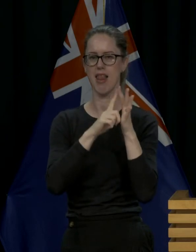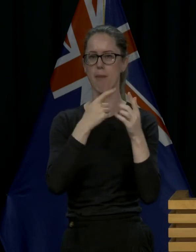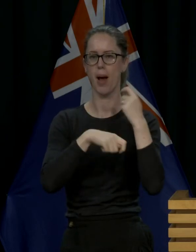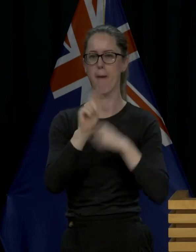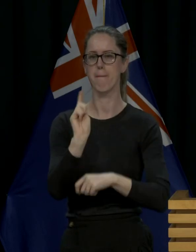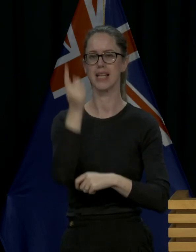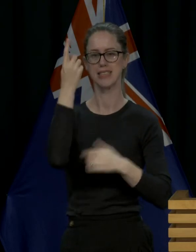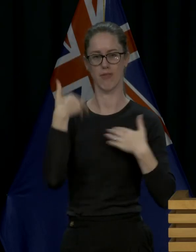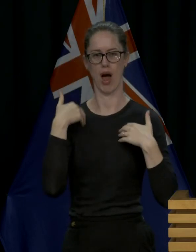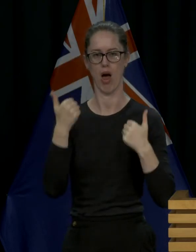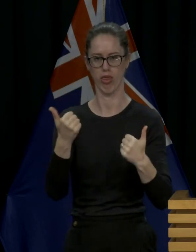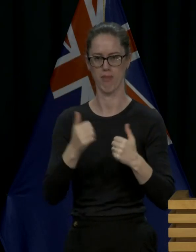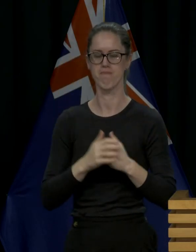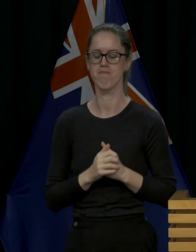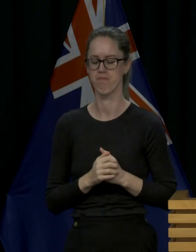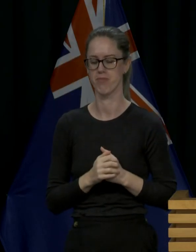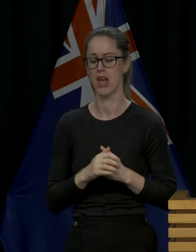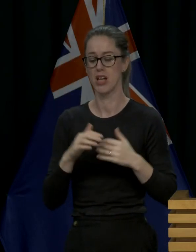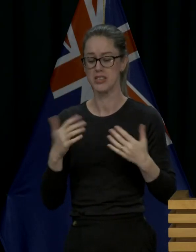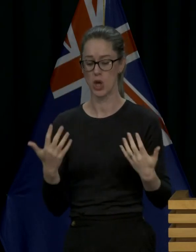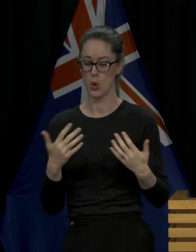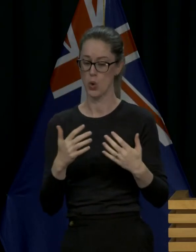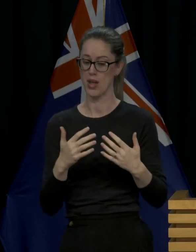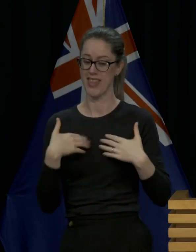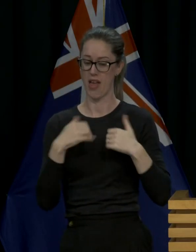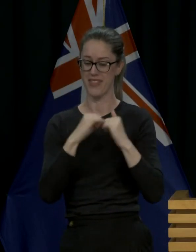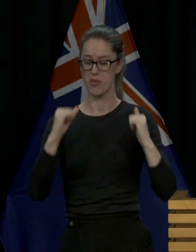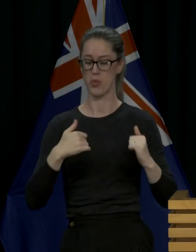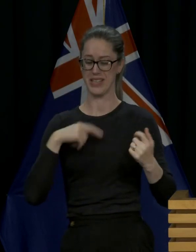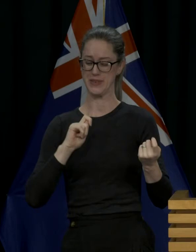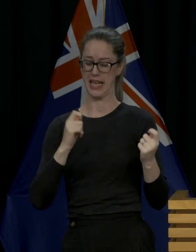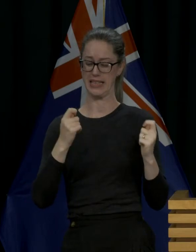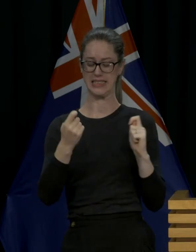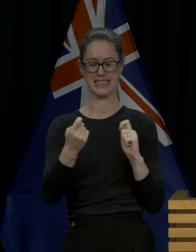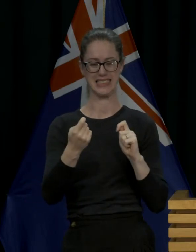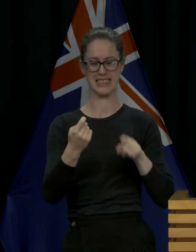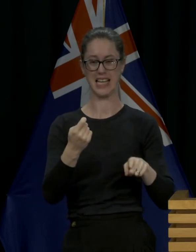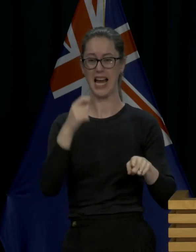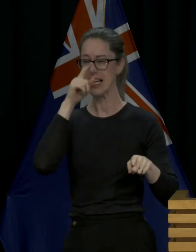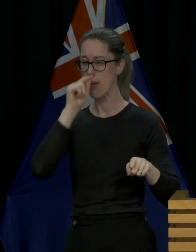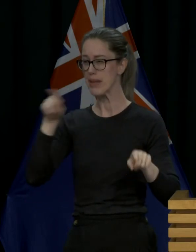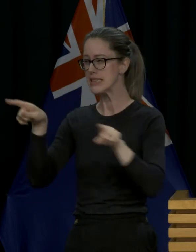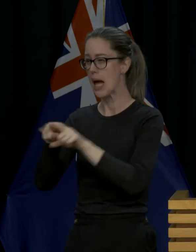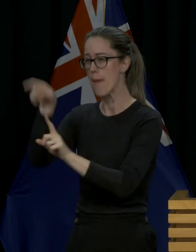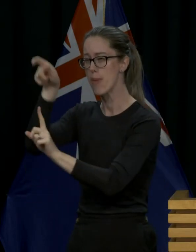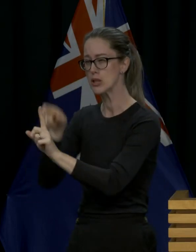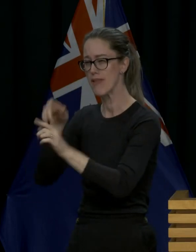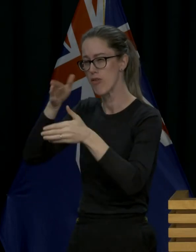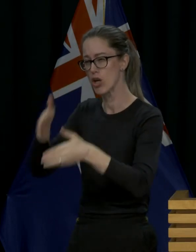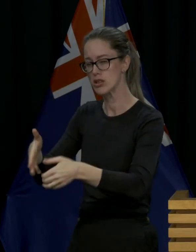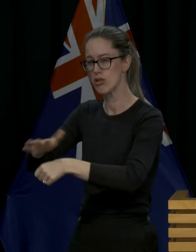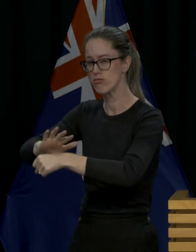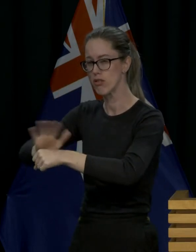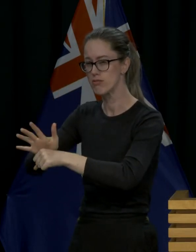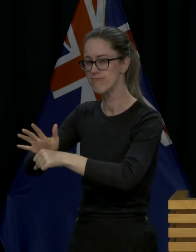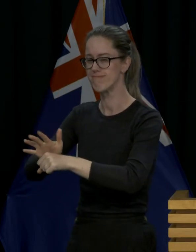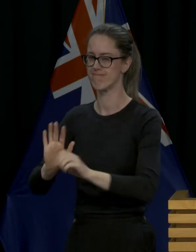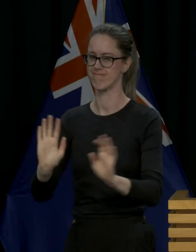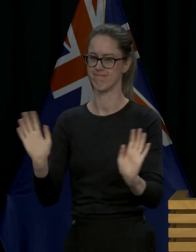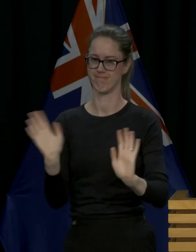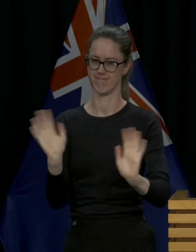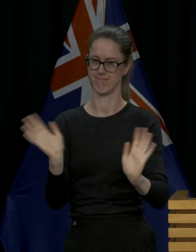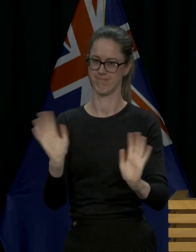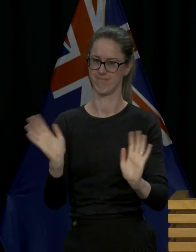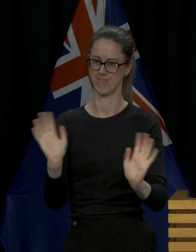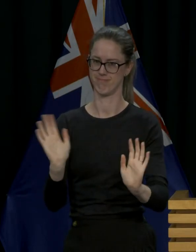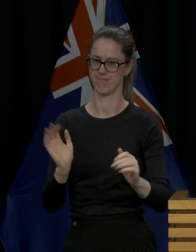over the past few months that the major health reforms we need to embark upon cannot be carried out successfully by the same person managing